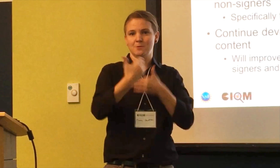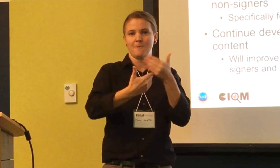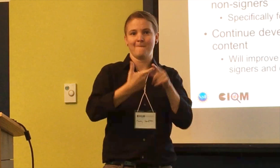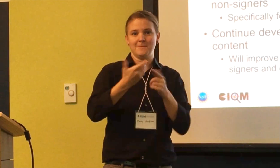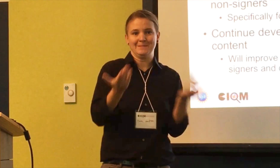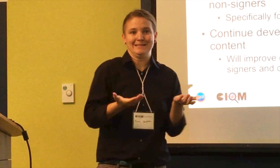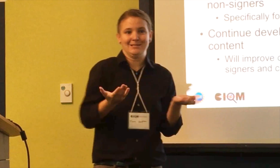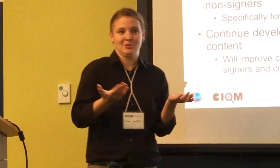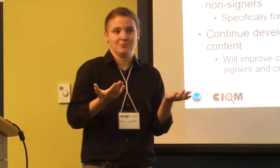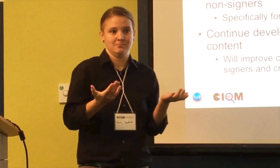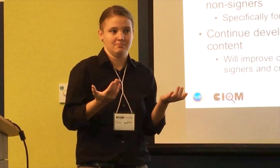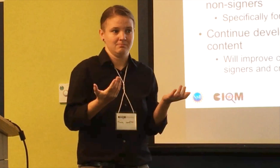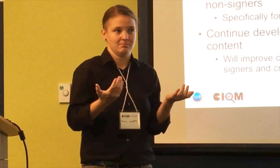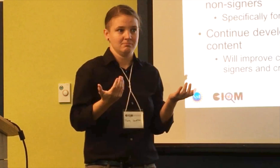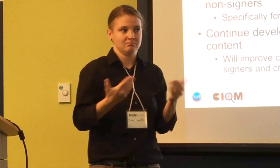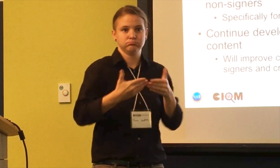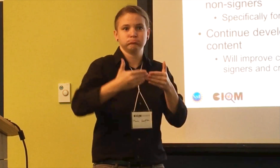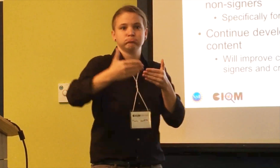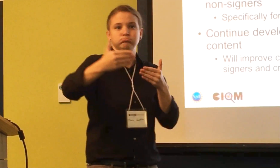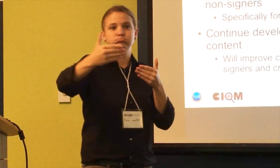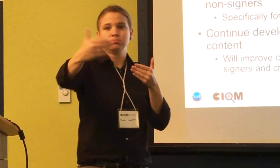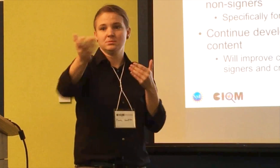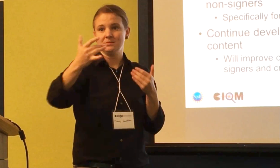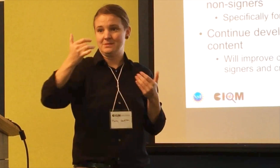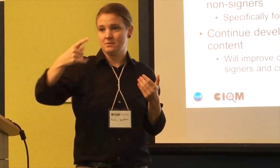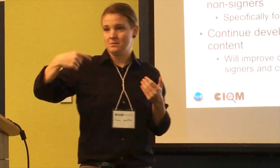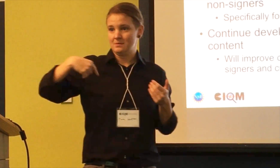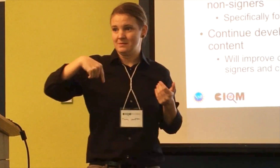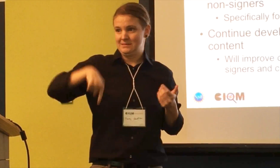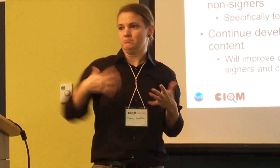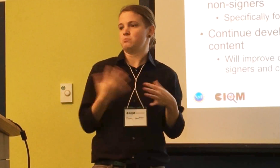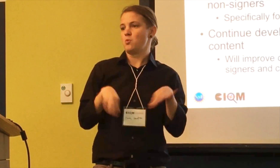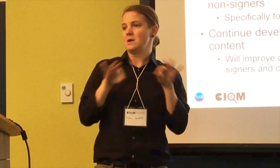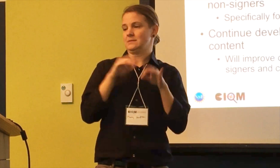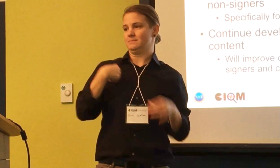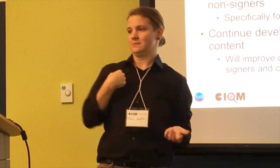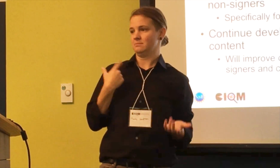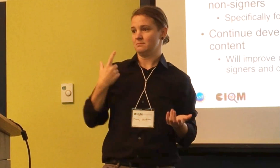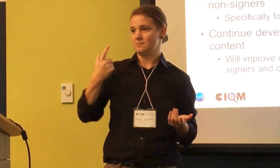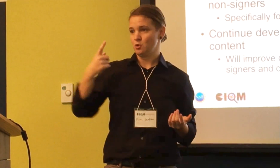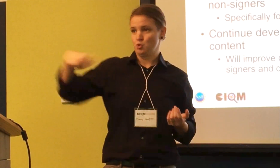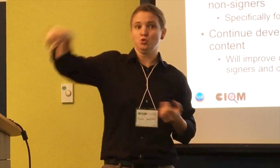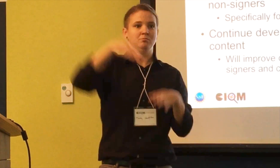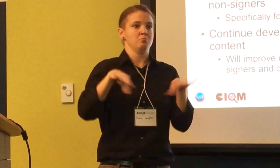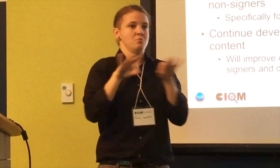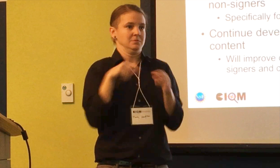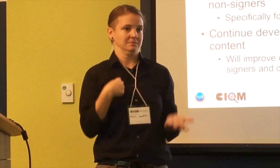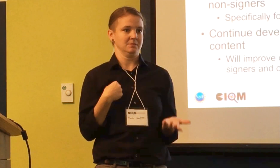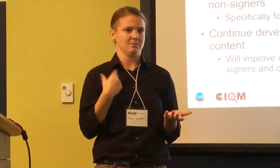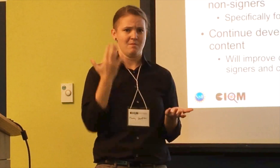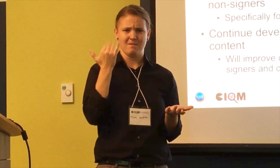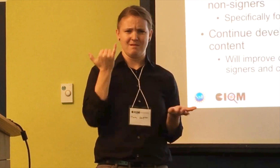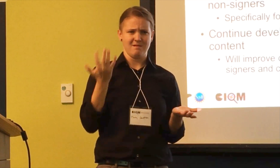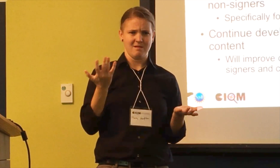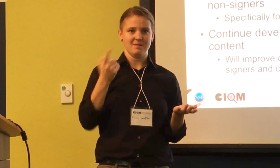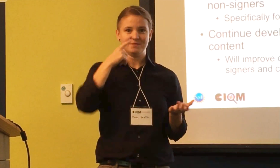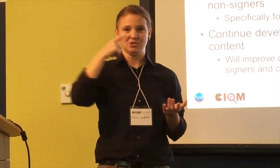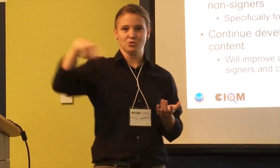So how do we proceed in order to build that road toward greater participation among deaf people in the STEM